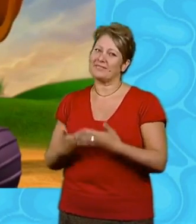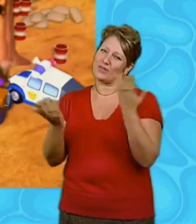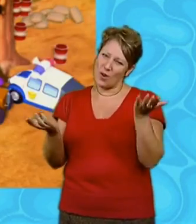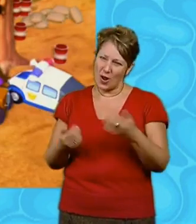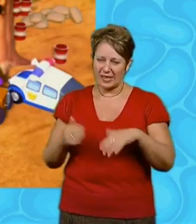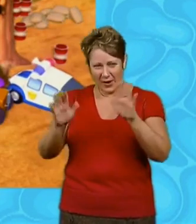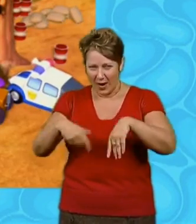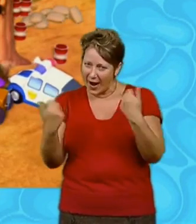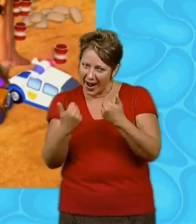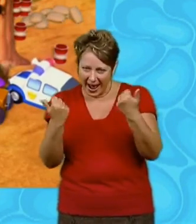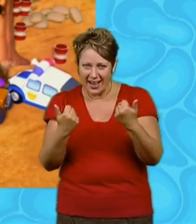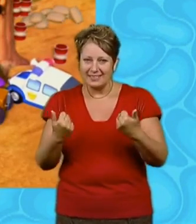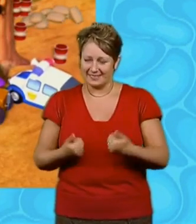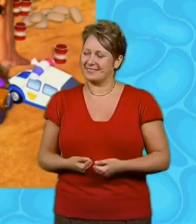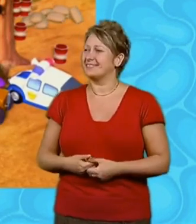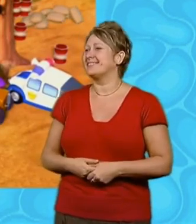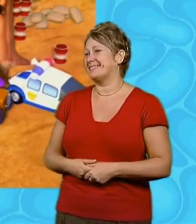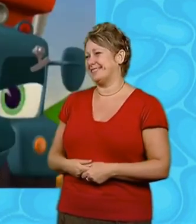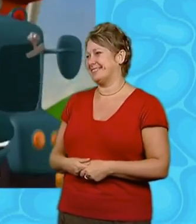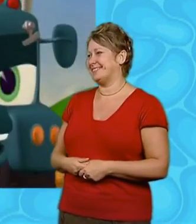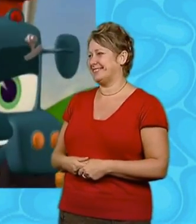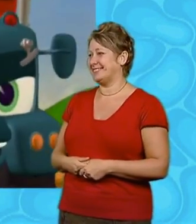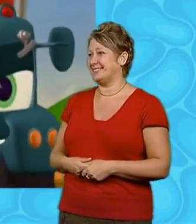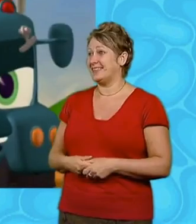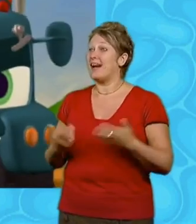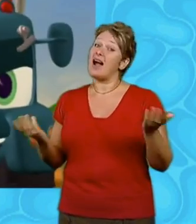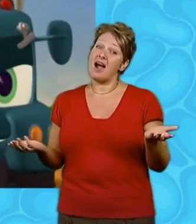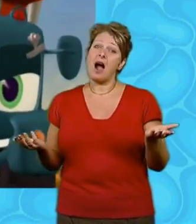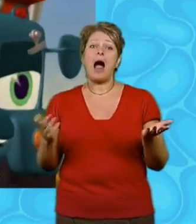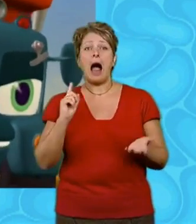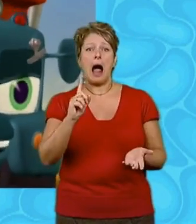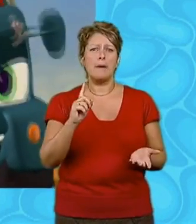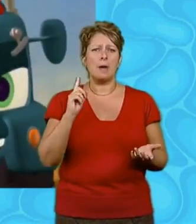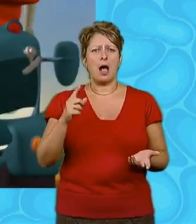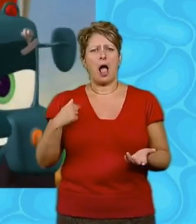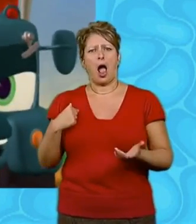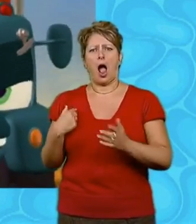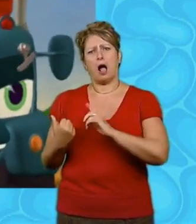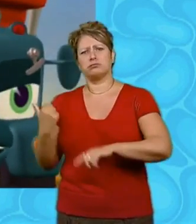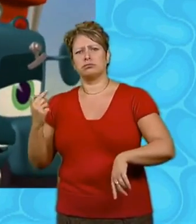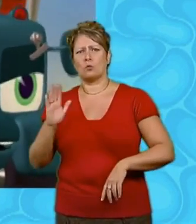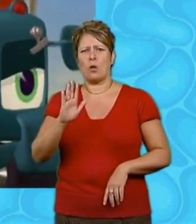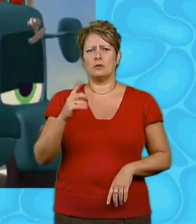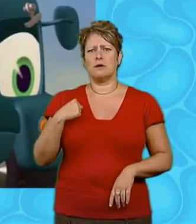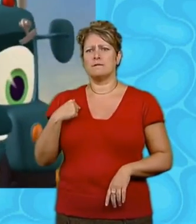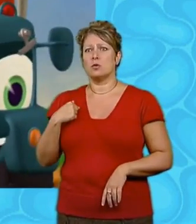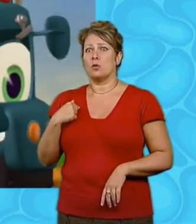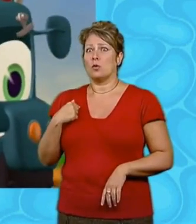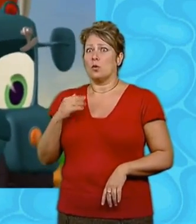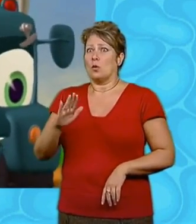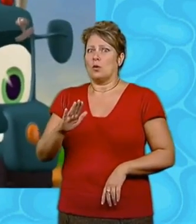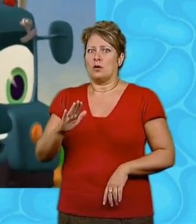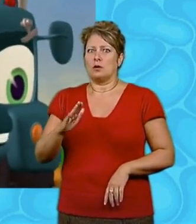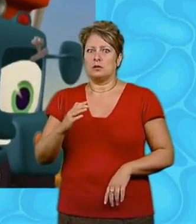course. Yeah! Hooray, DJ! Yeah, well, that's as maybe, but I've got to get out of here and get to...